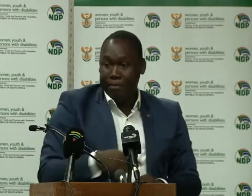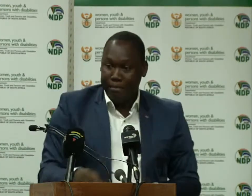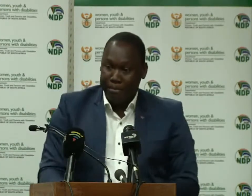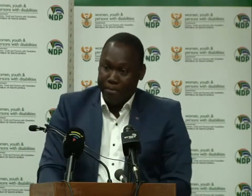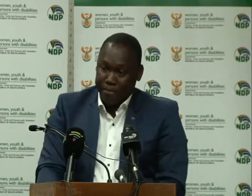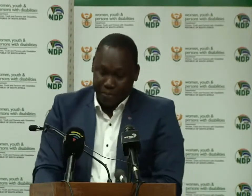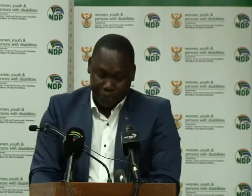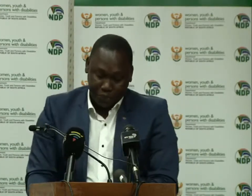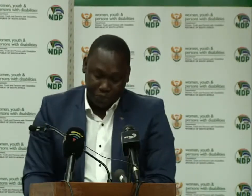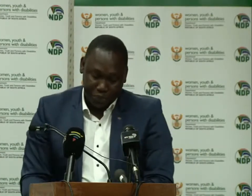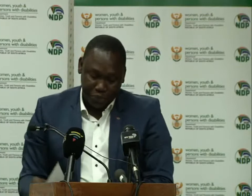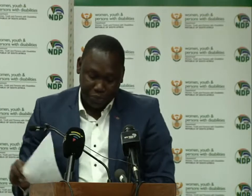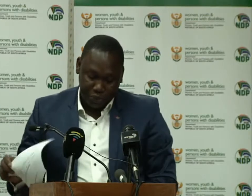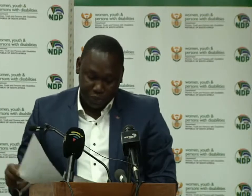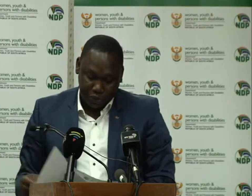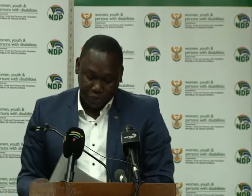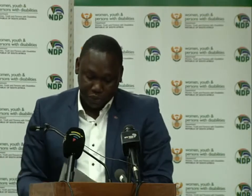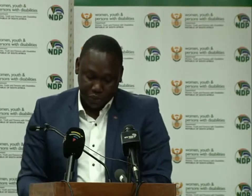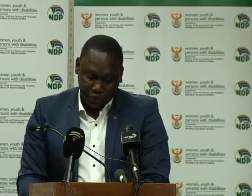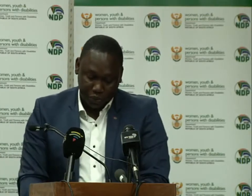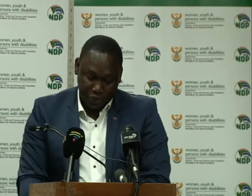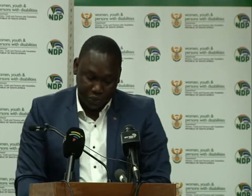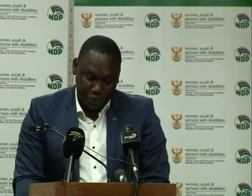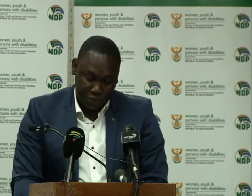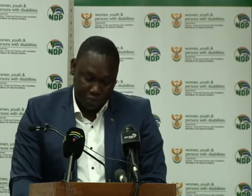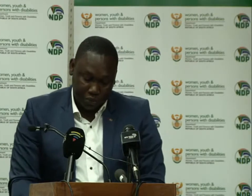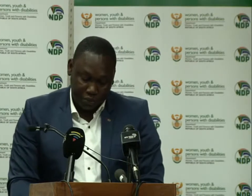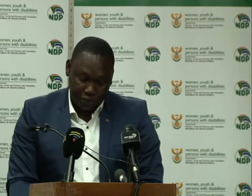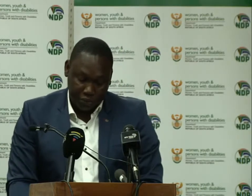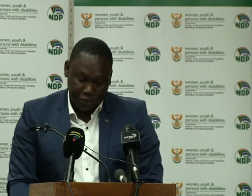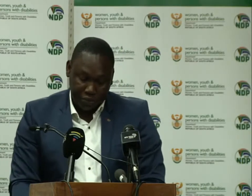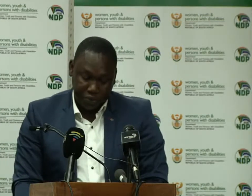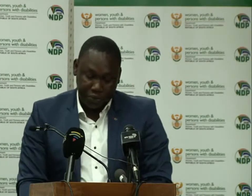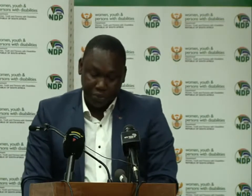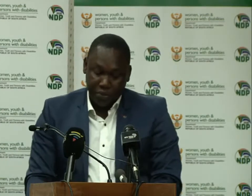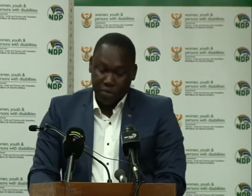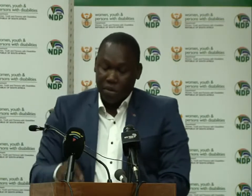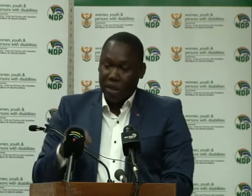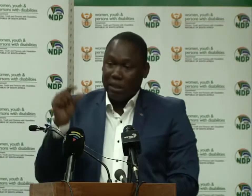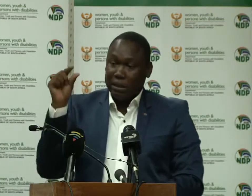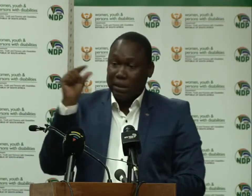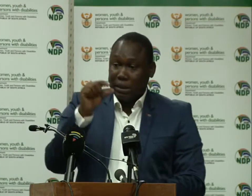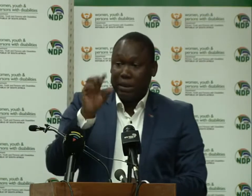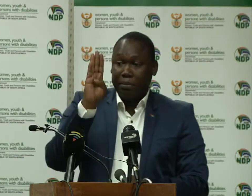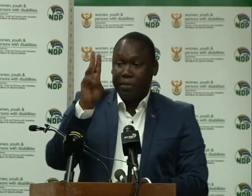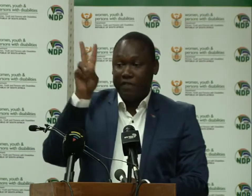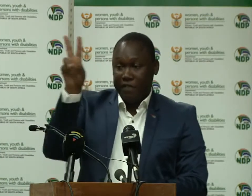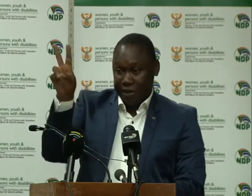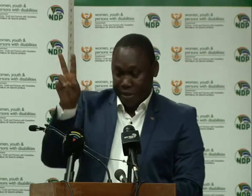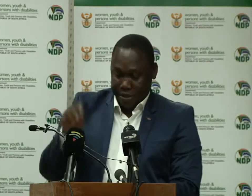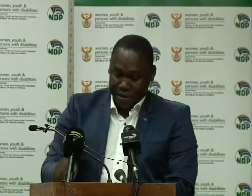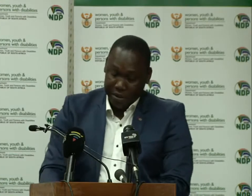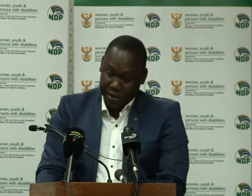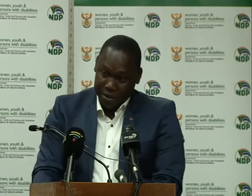Because disabled people are there. It's not just all about them, but it's all about all of us.